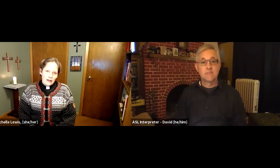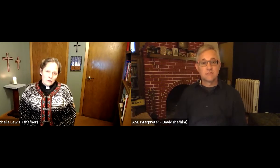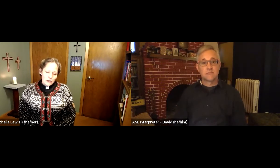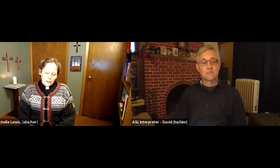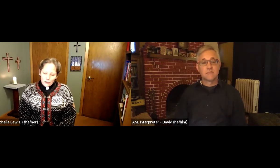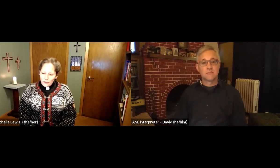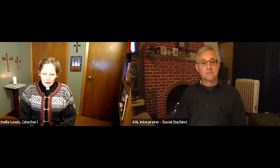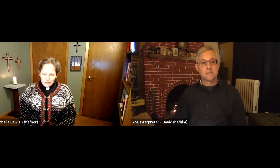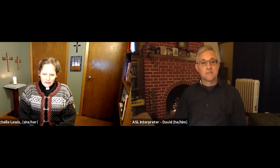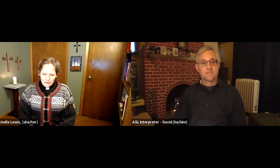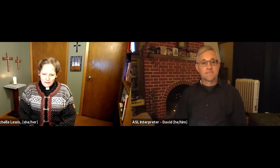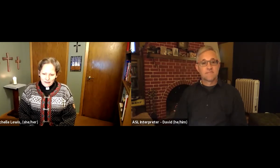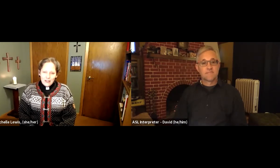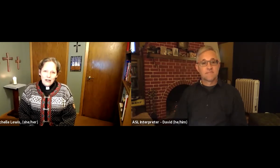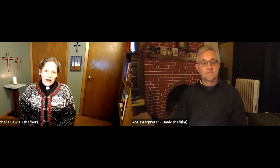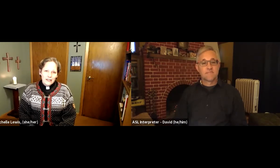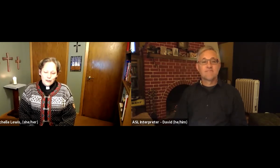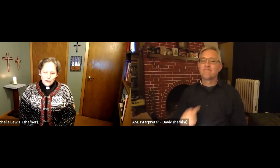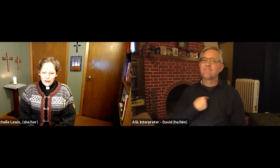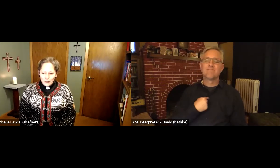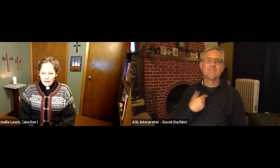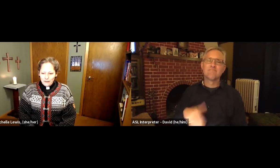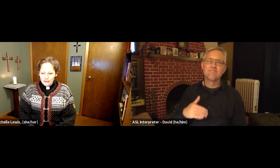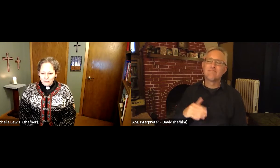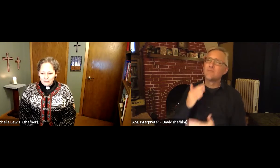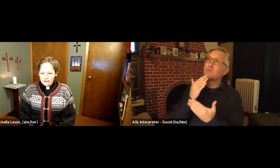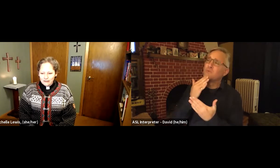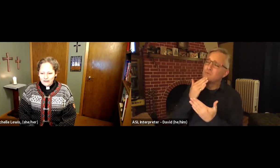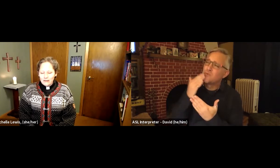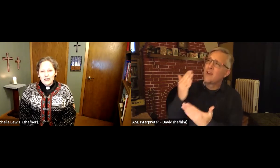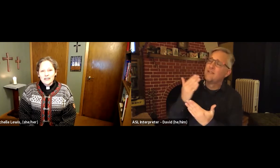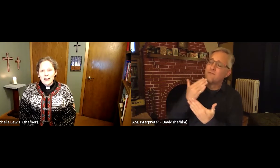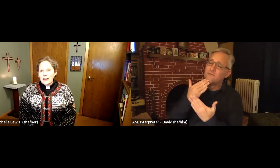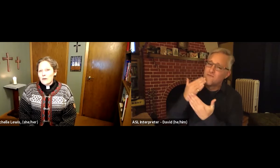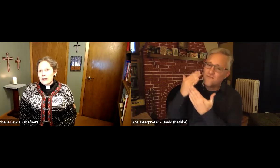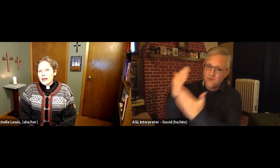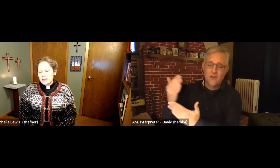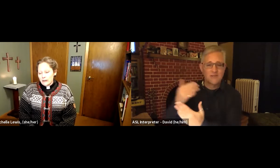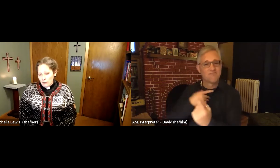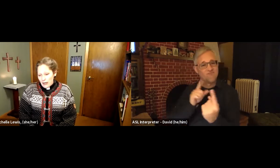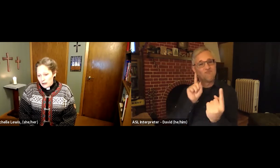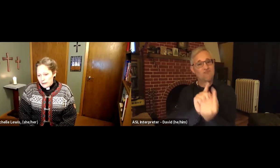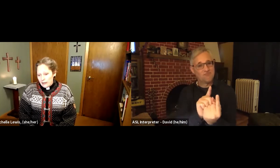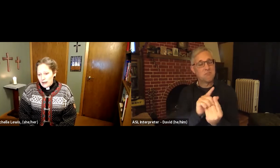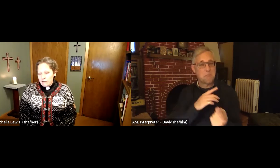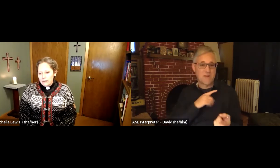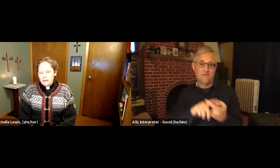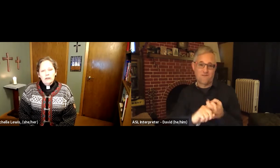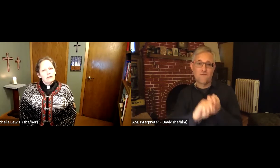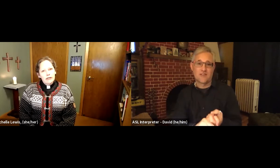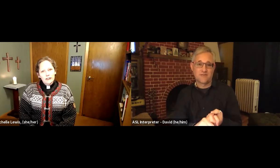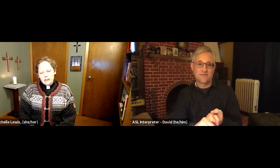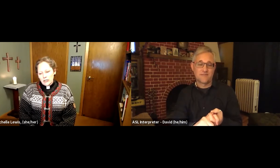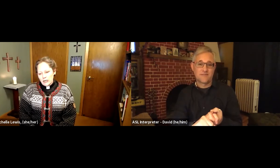I am so grateful that I got to know her, because when I look back on my life